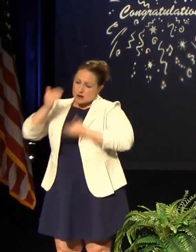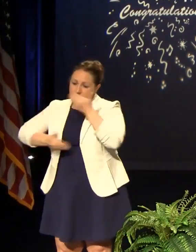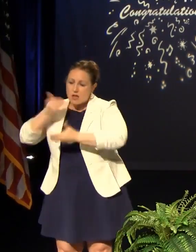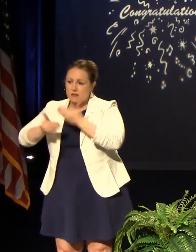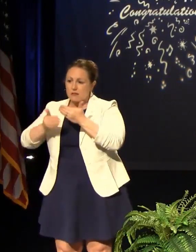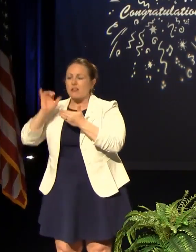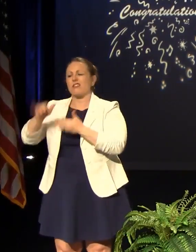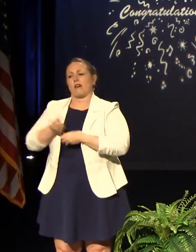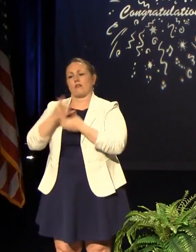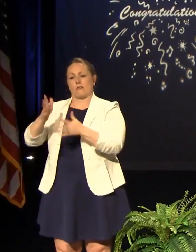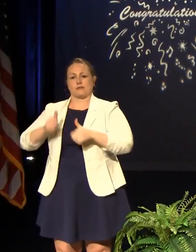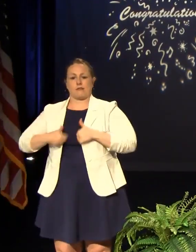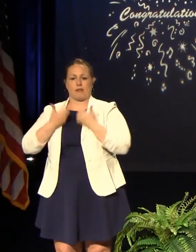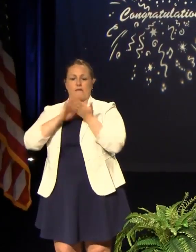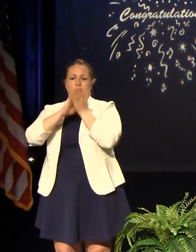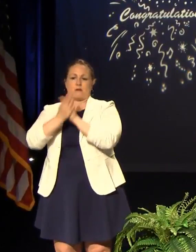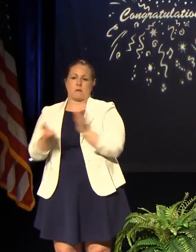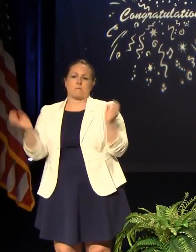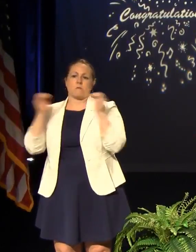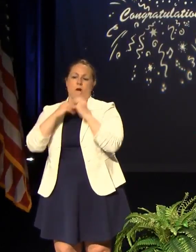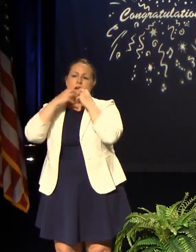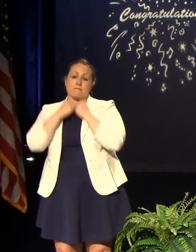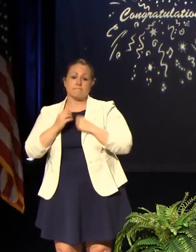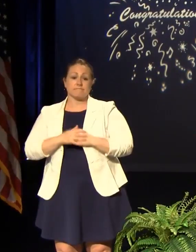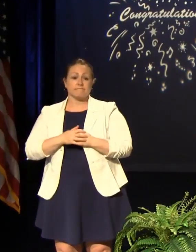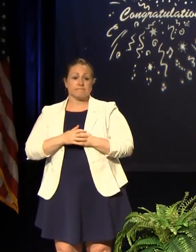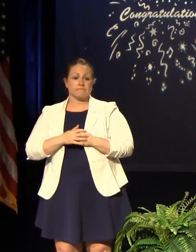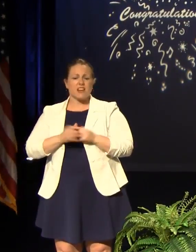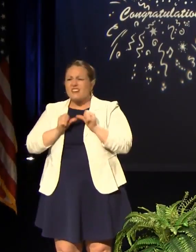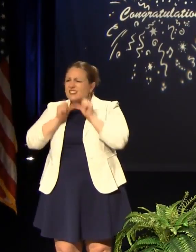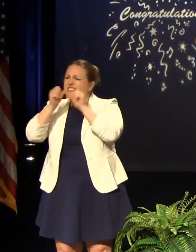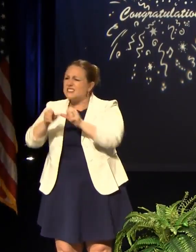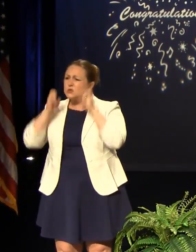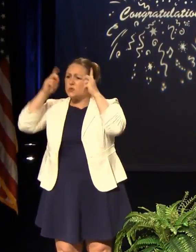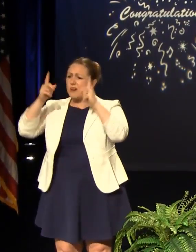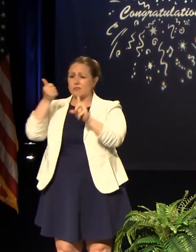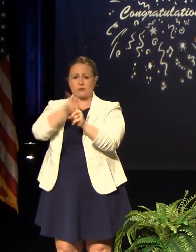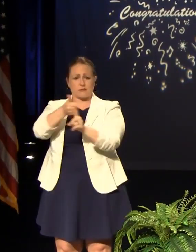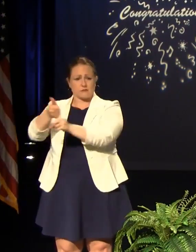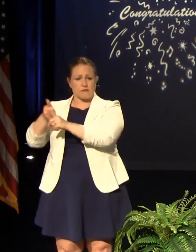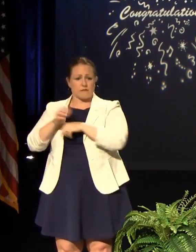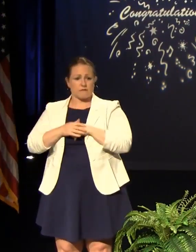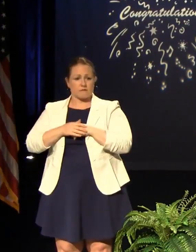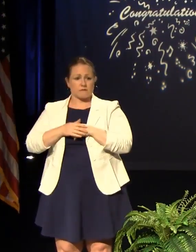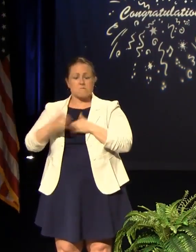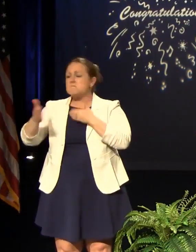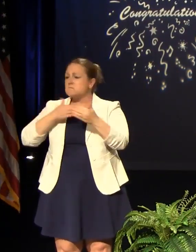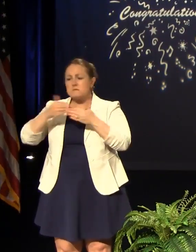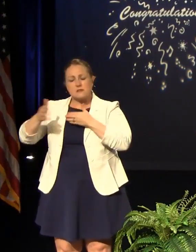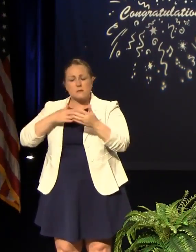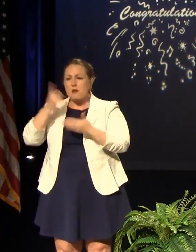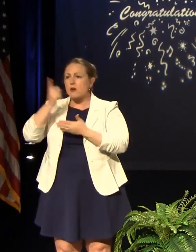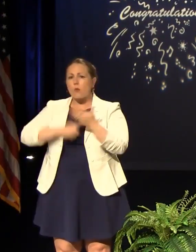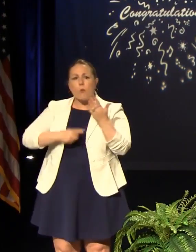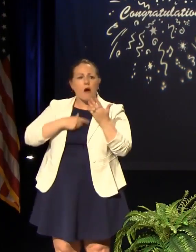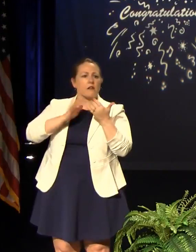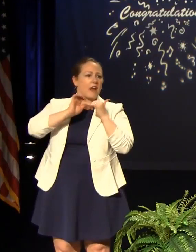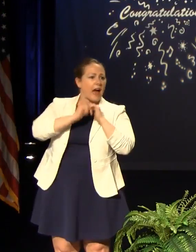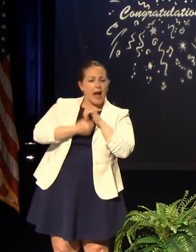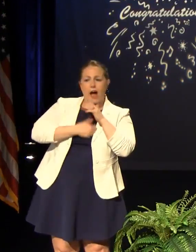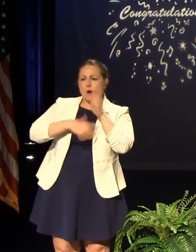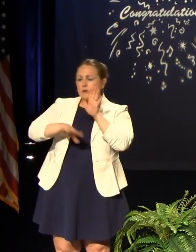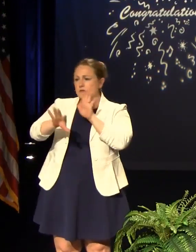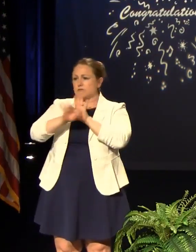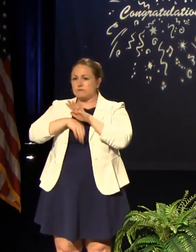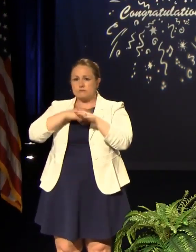Keep getting an education. No matter what you choose to do, no matter how fast or slow you